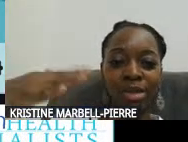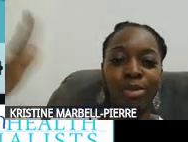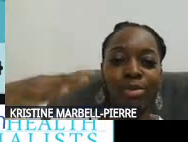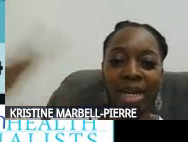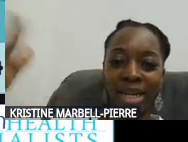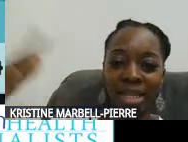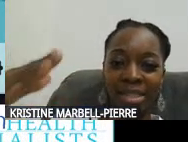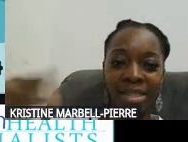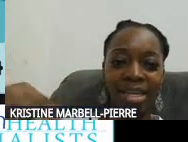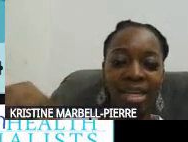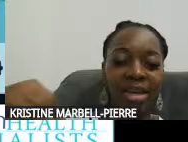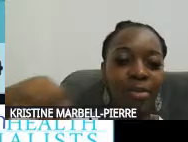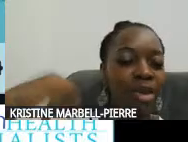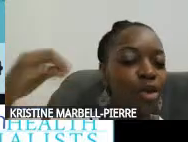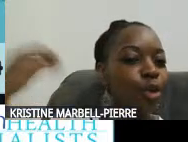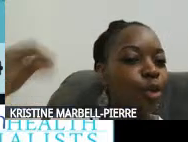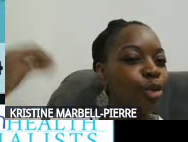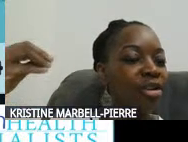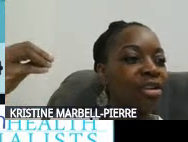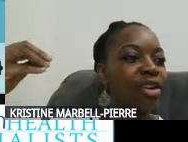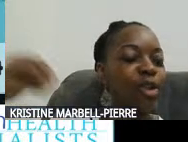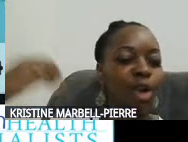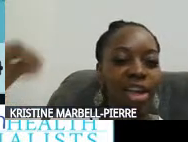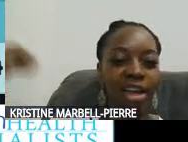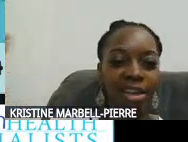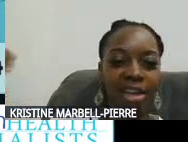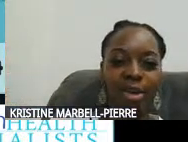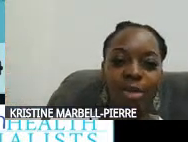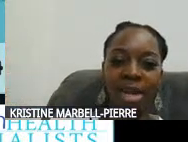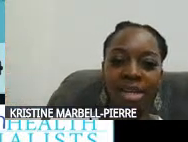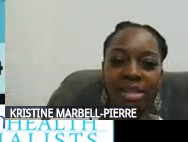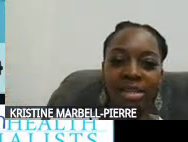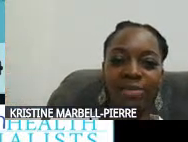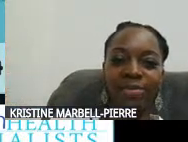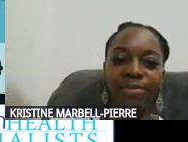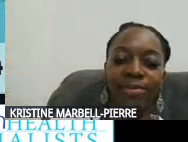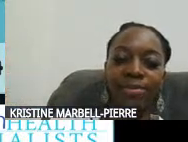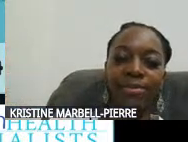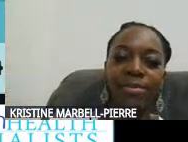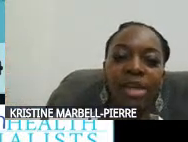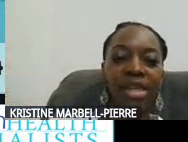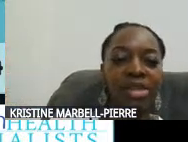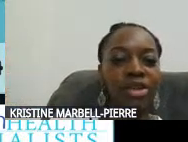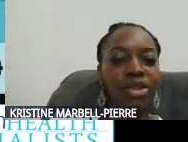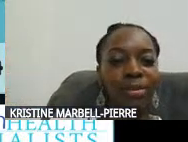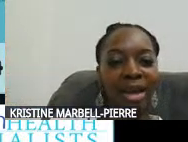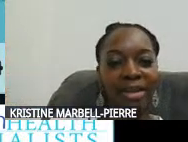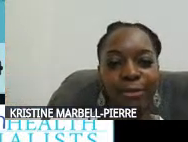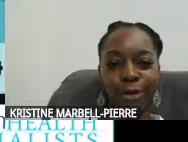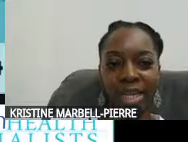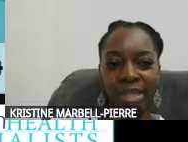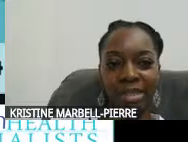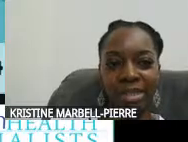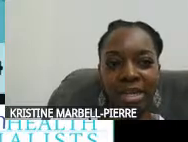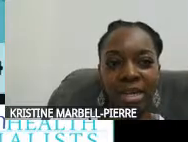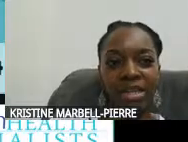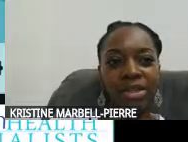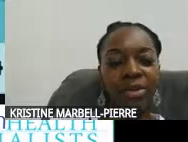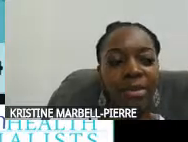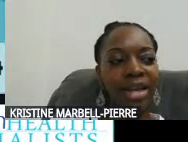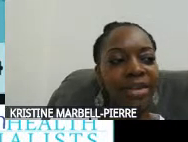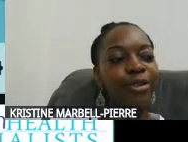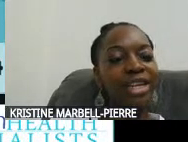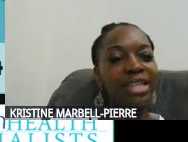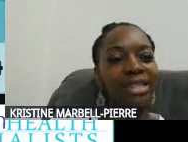me to balance. Be your own lawyer in your mind. There's also mindfulness.